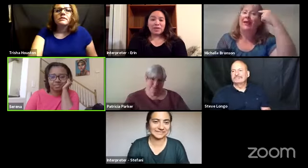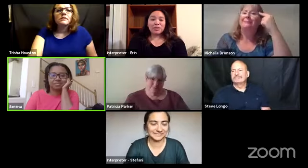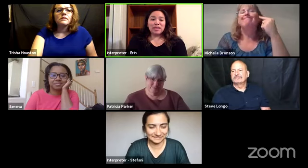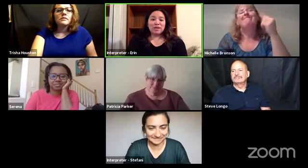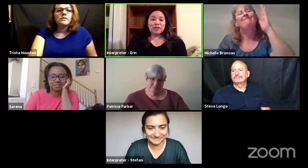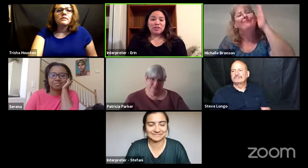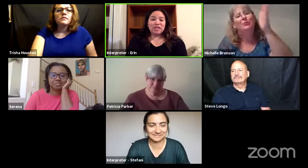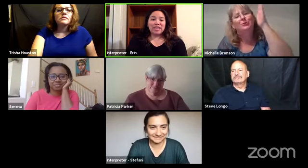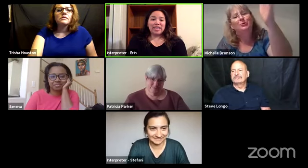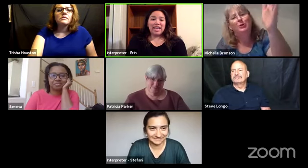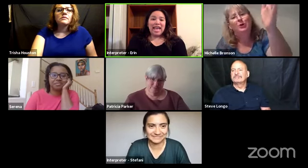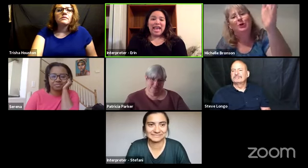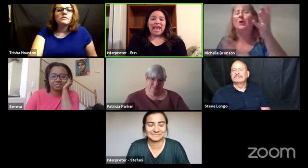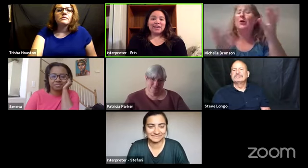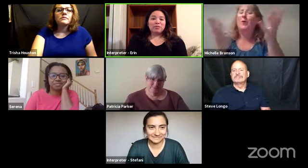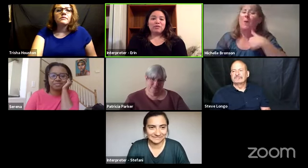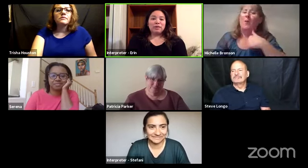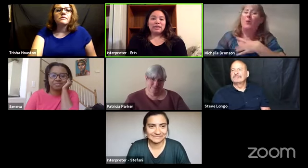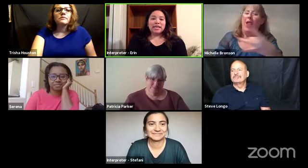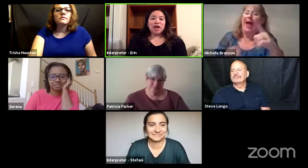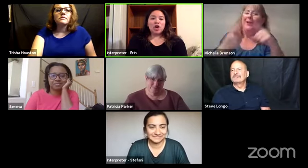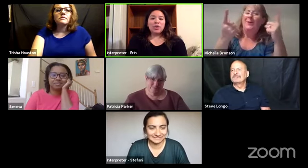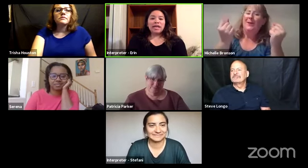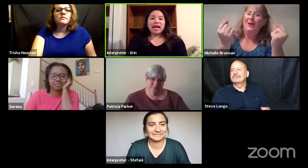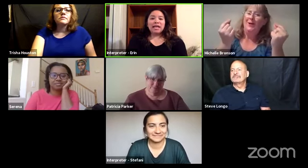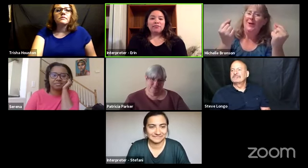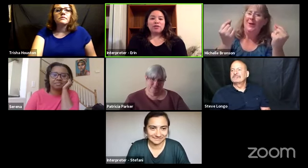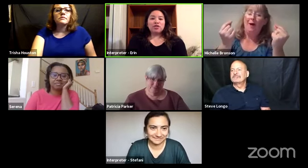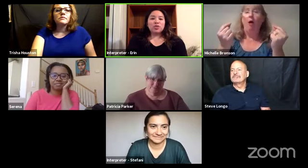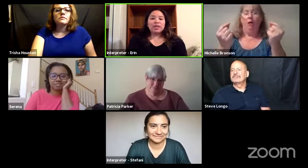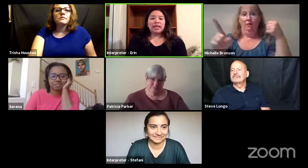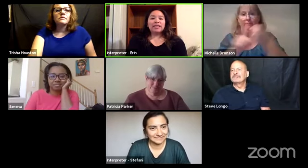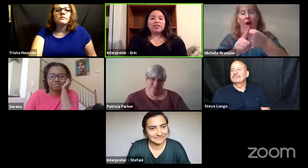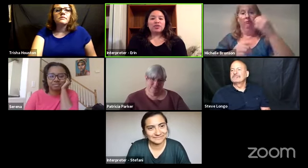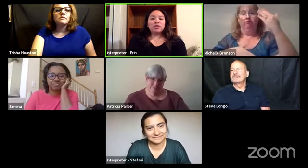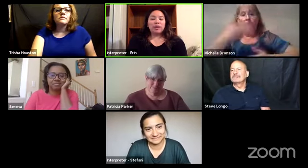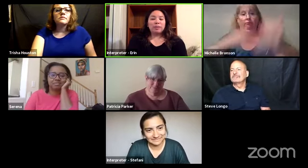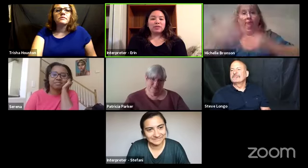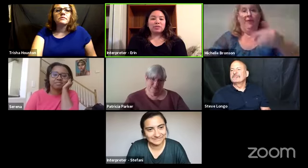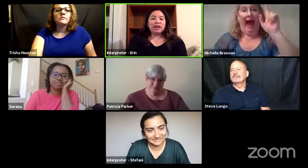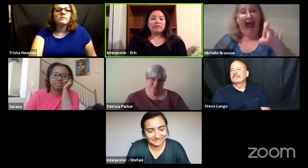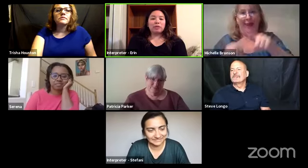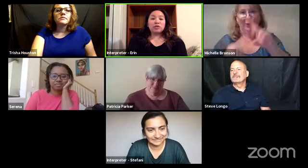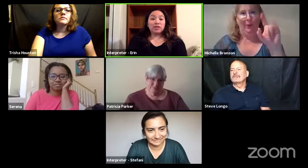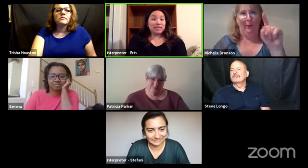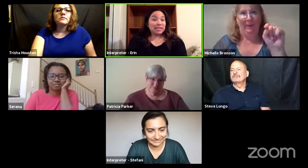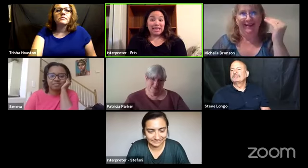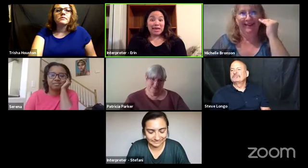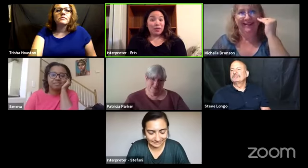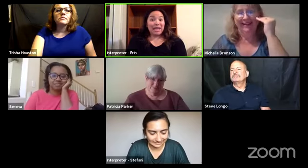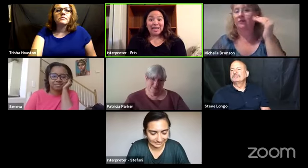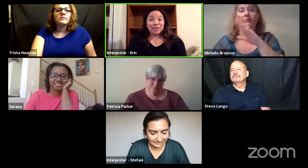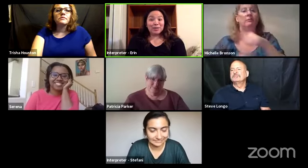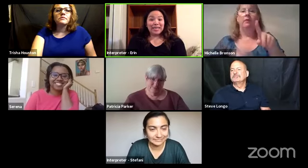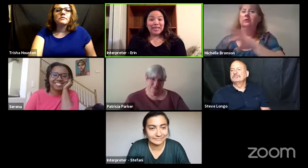new technology. And we've always said, oh, well, yeah, in the future, we'd like to be able to provide remote services. And then we had to do it in a